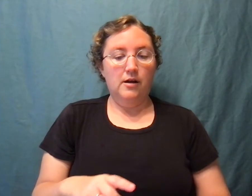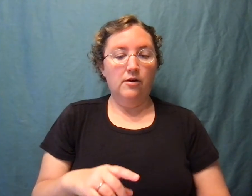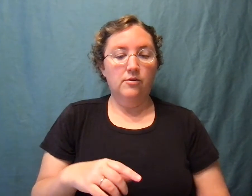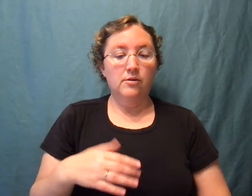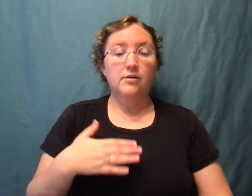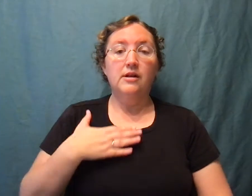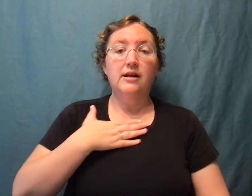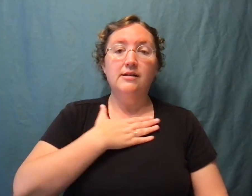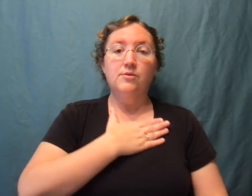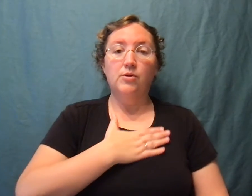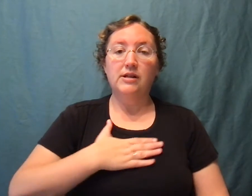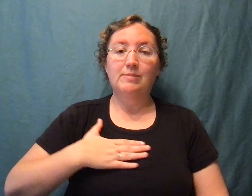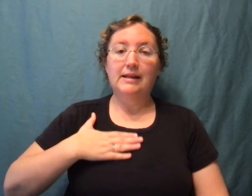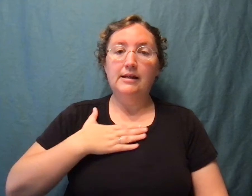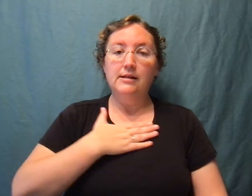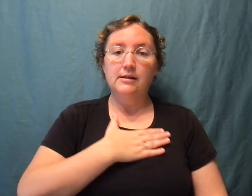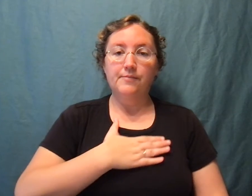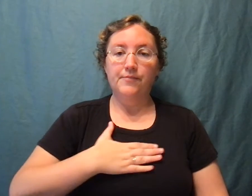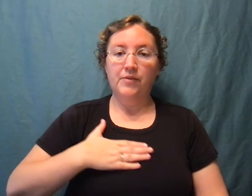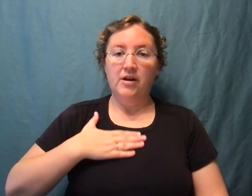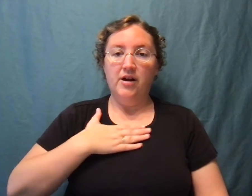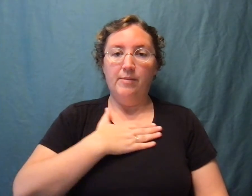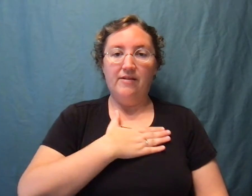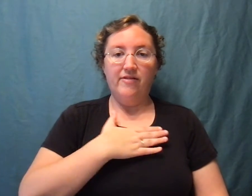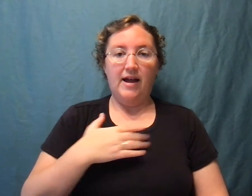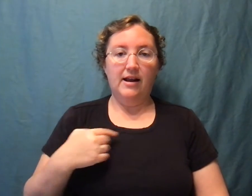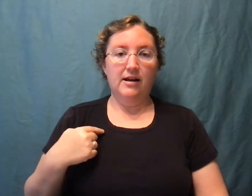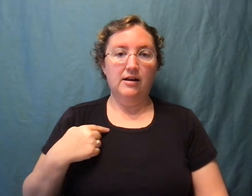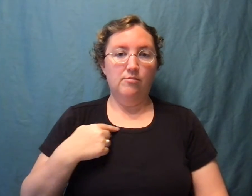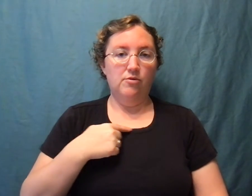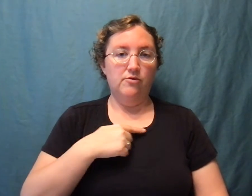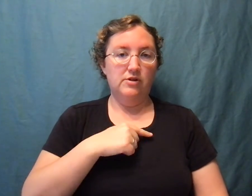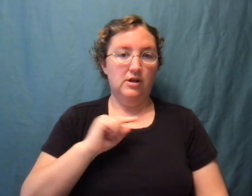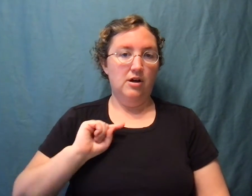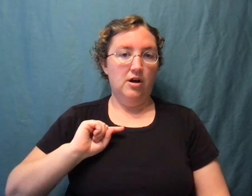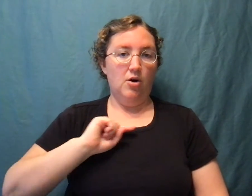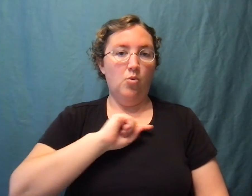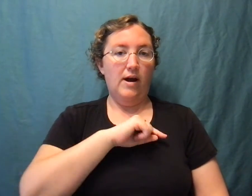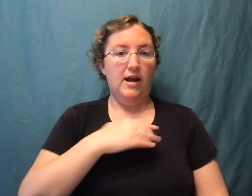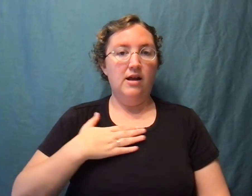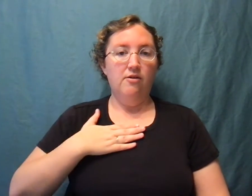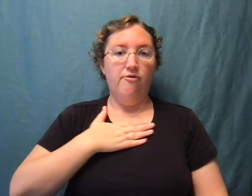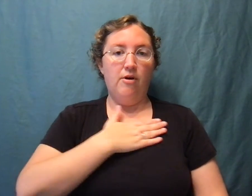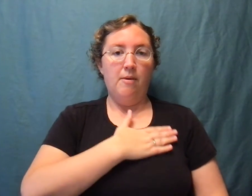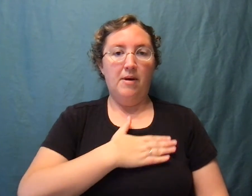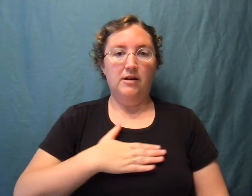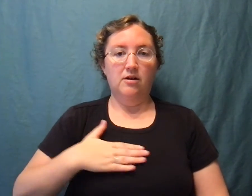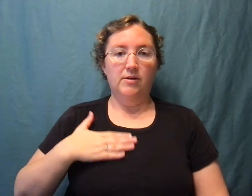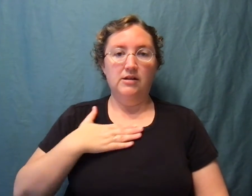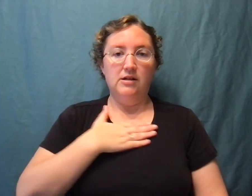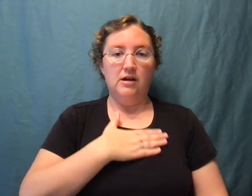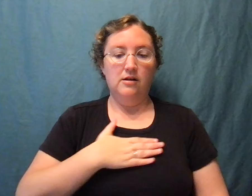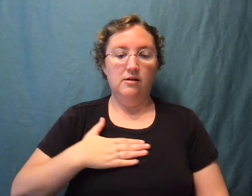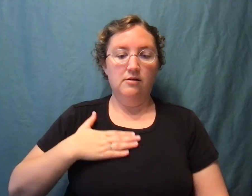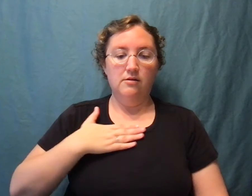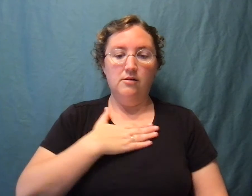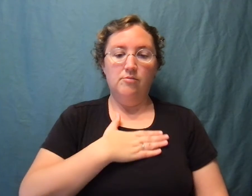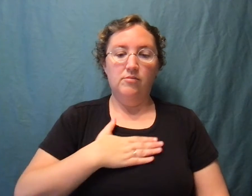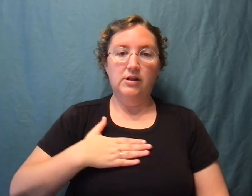So the next word is please. On my flat hand, and it moves away from my dominant side.